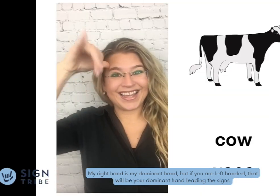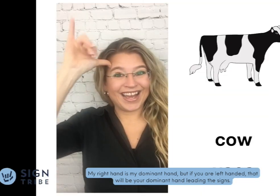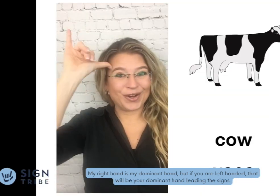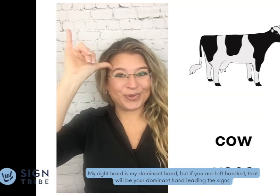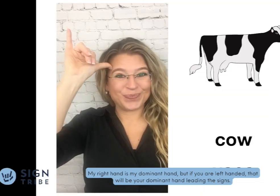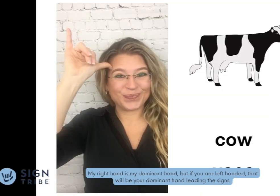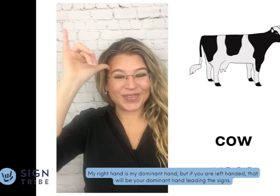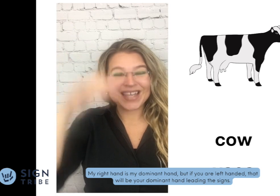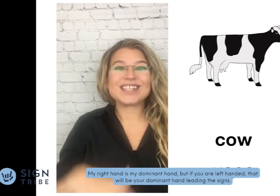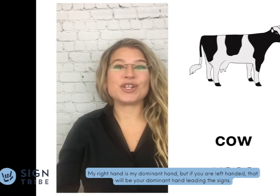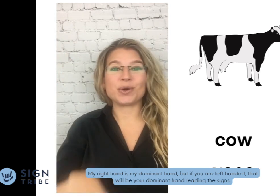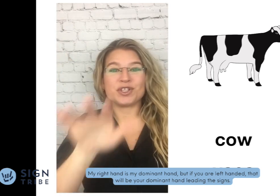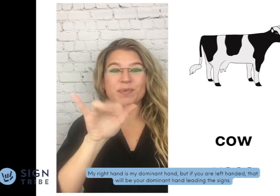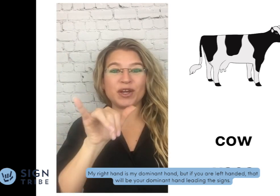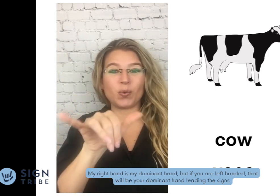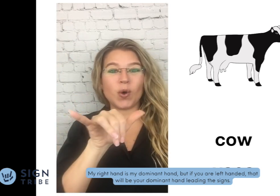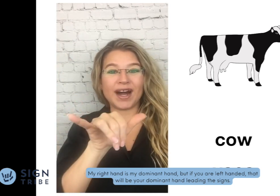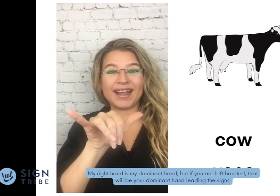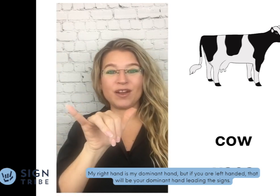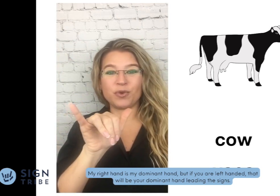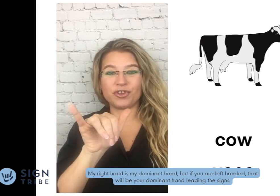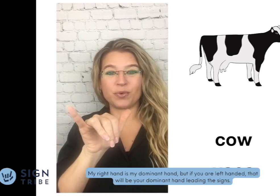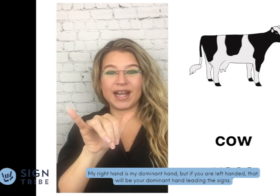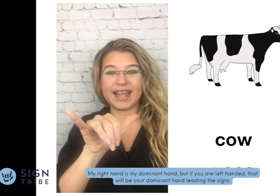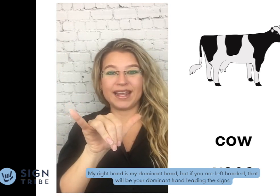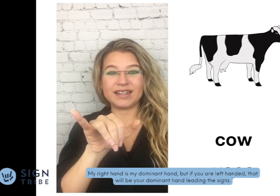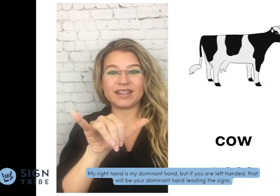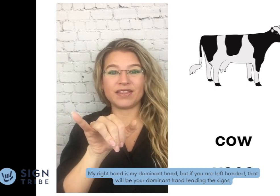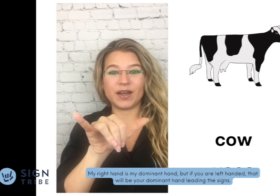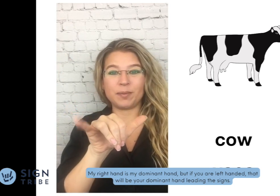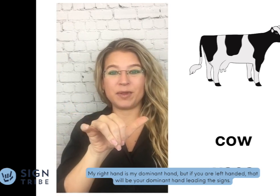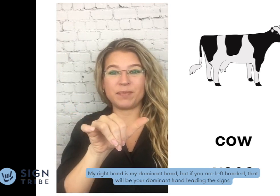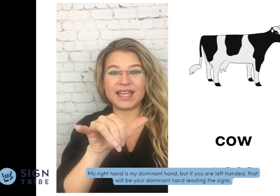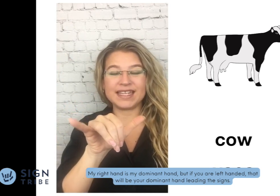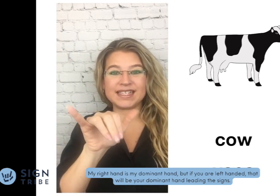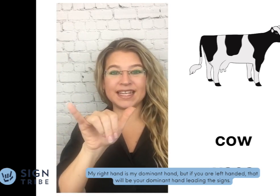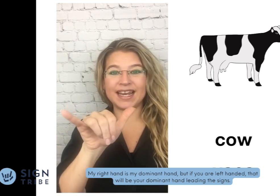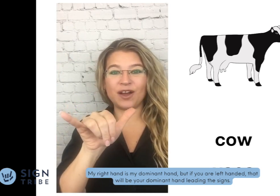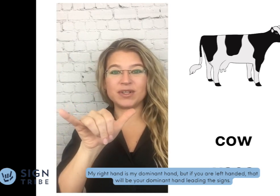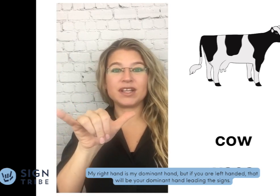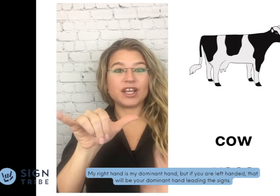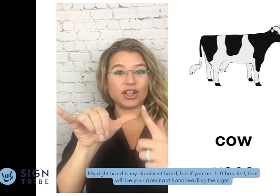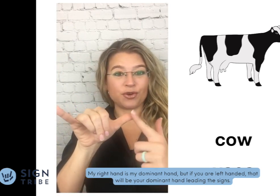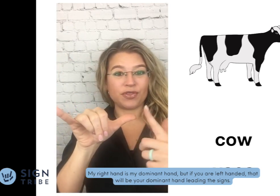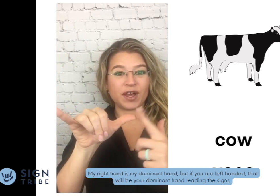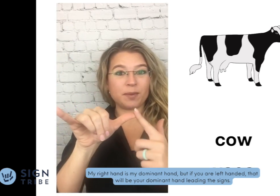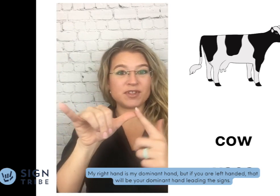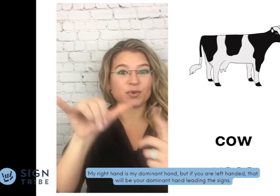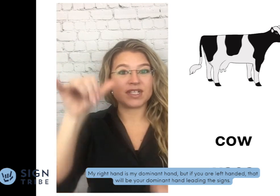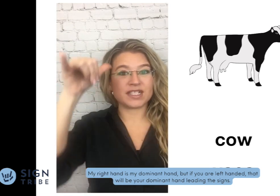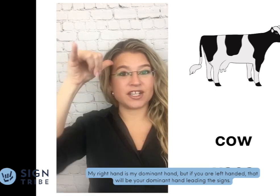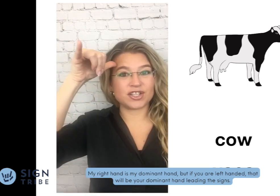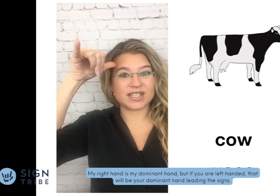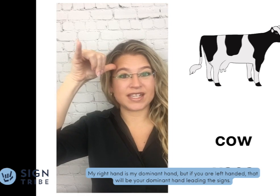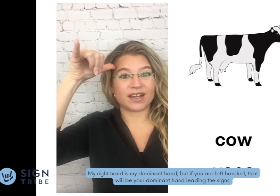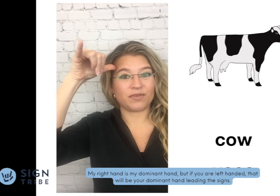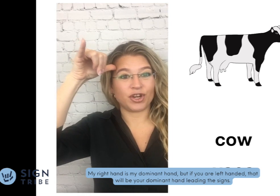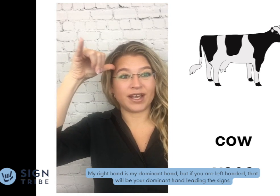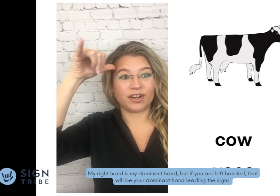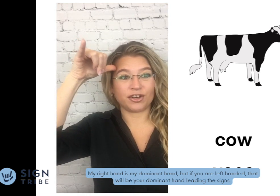Cow. So you're going to make a Y with your right hand, thumb and pinky sticking out. Your thumb is going to touch the side of your head or your